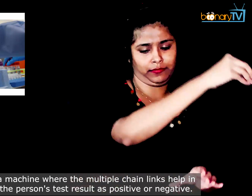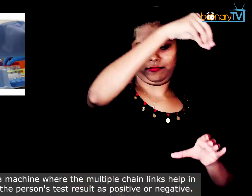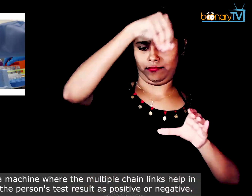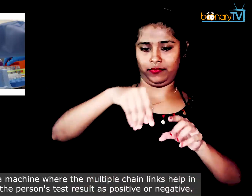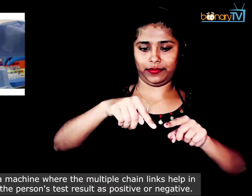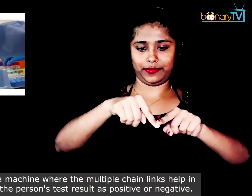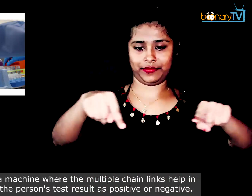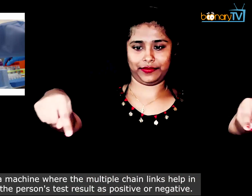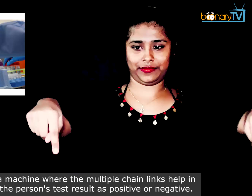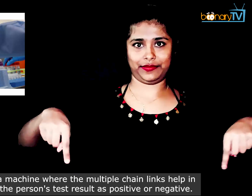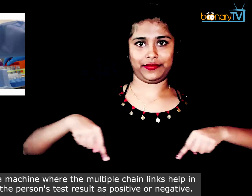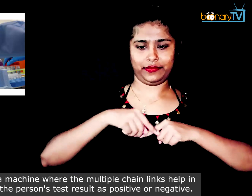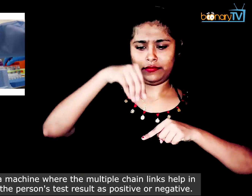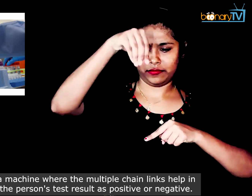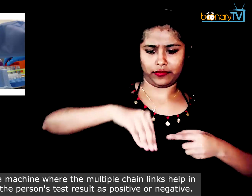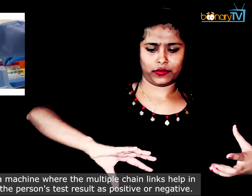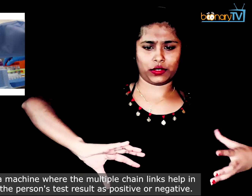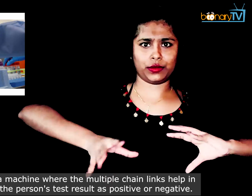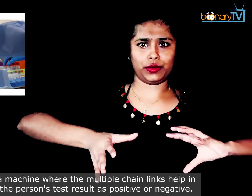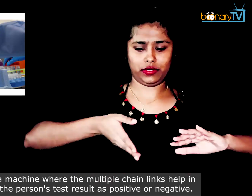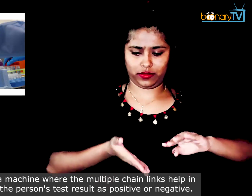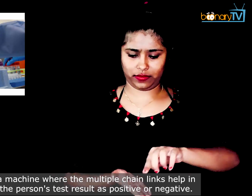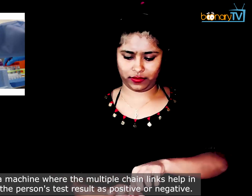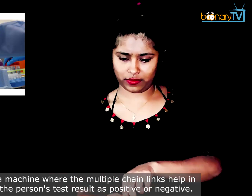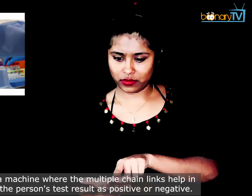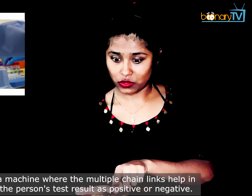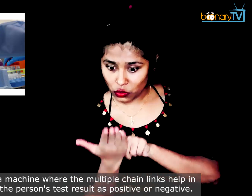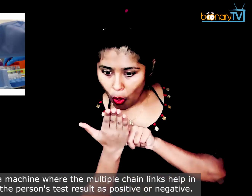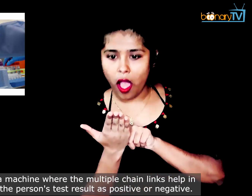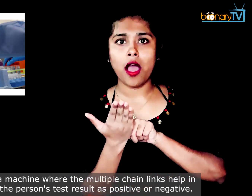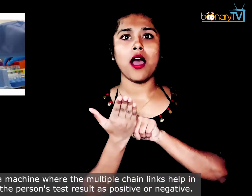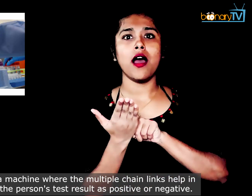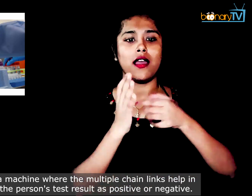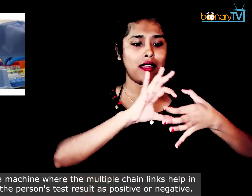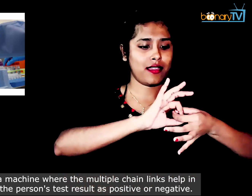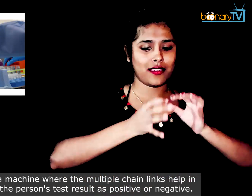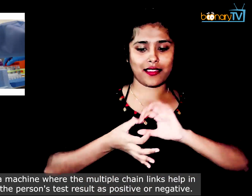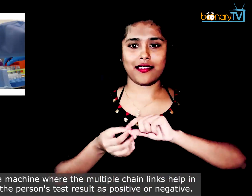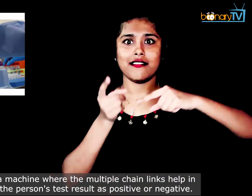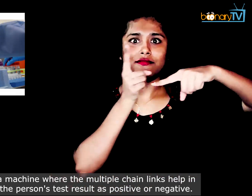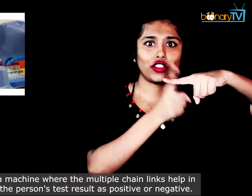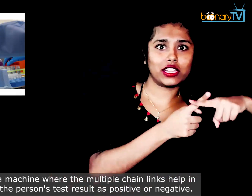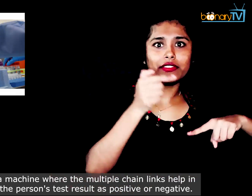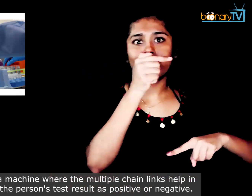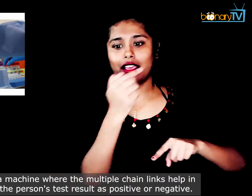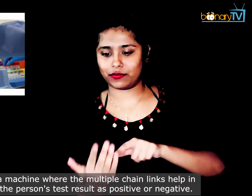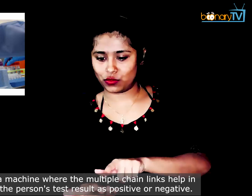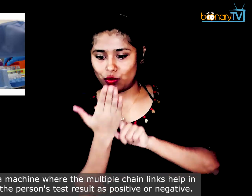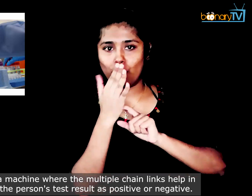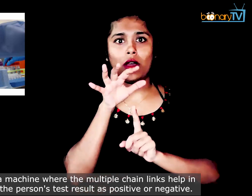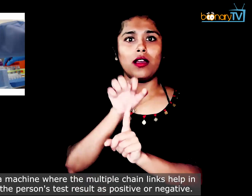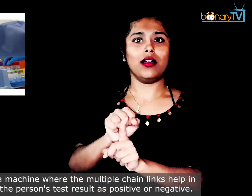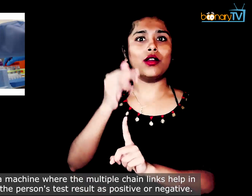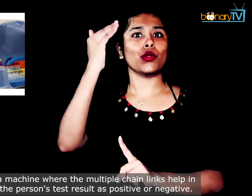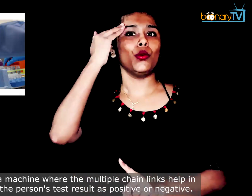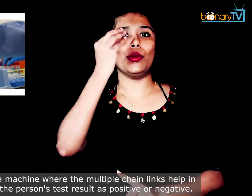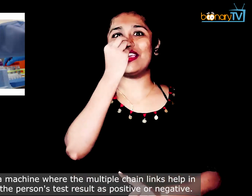is out into a machine where the multiple chain links help in determining the person's test result as